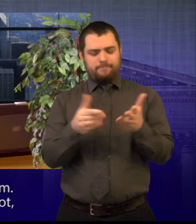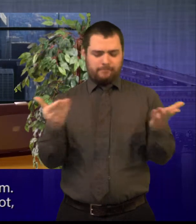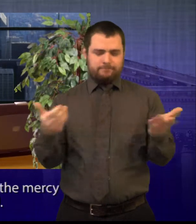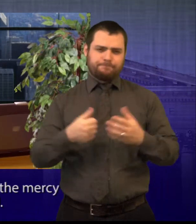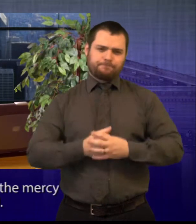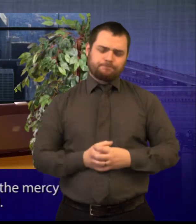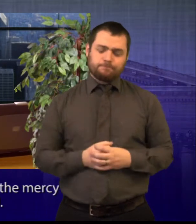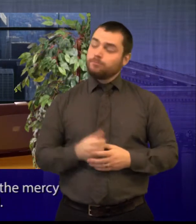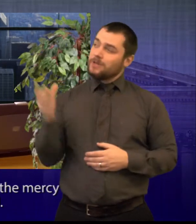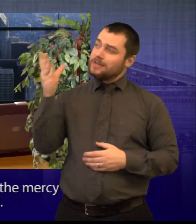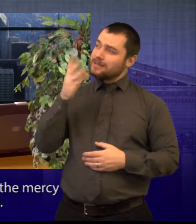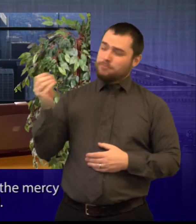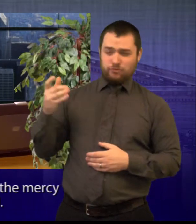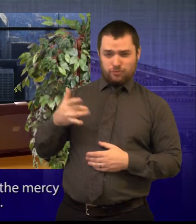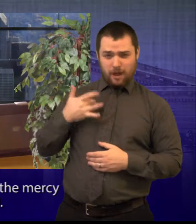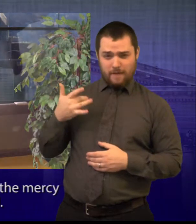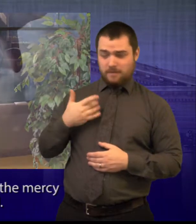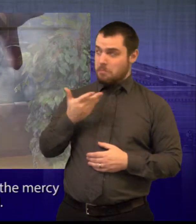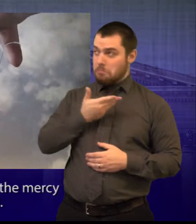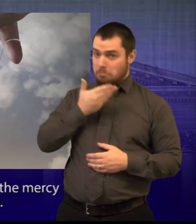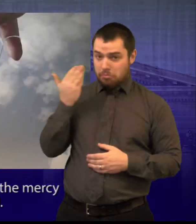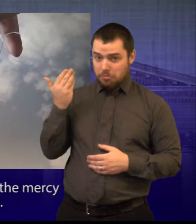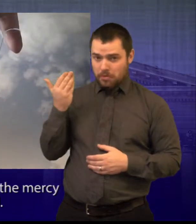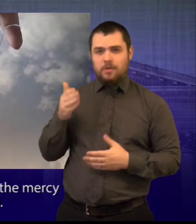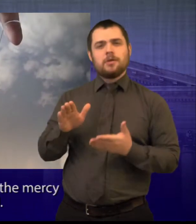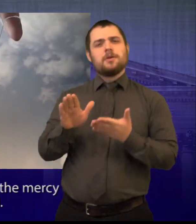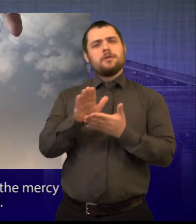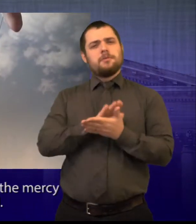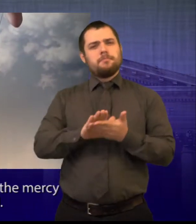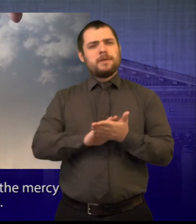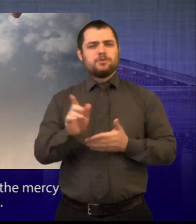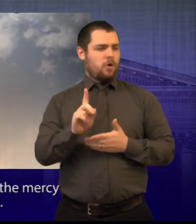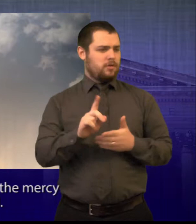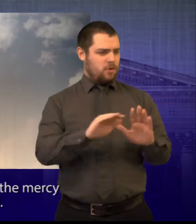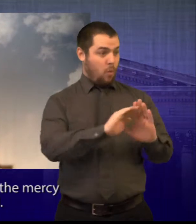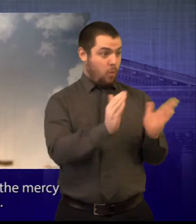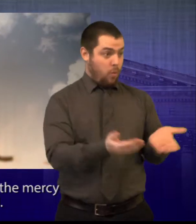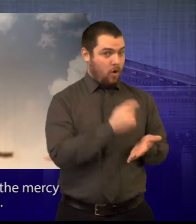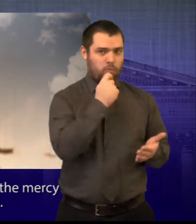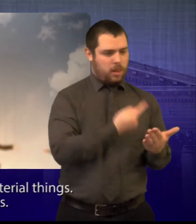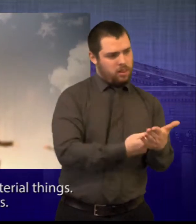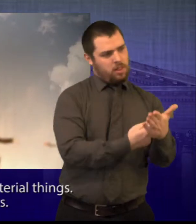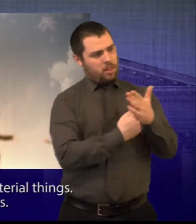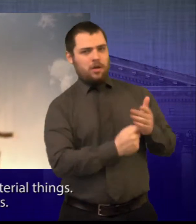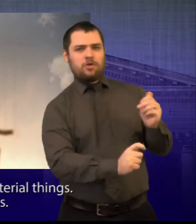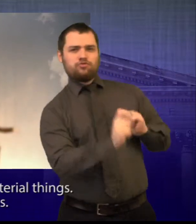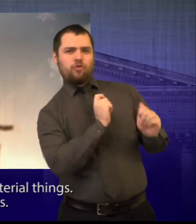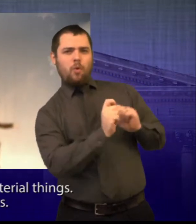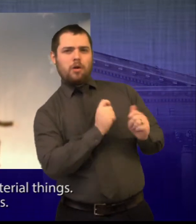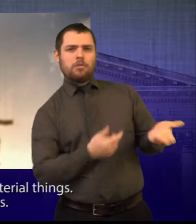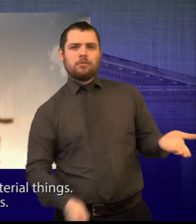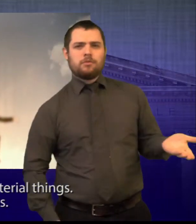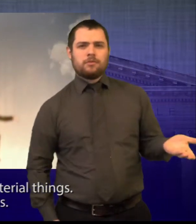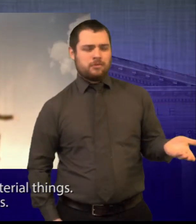it or not, without spiritual life, we are at the mercy of the material world. We are totally at